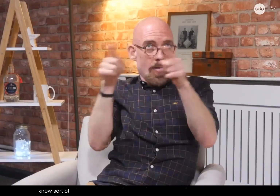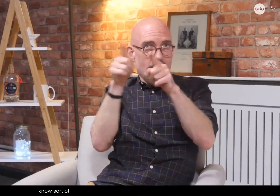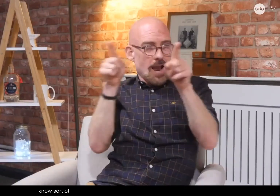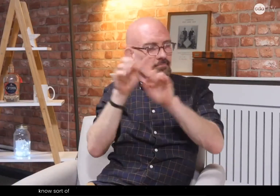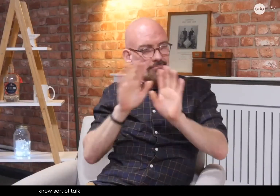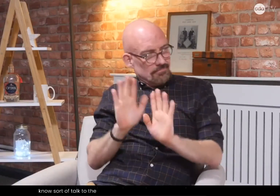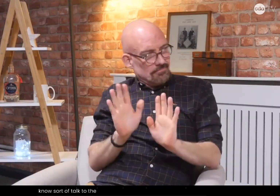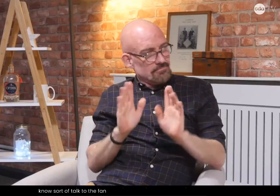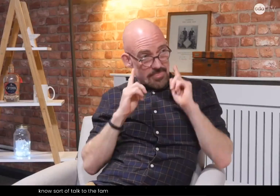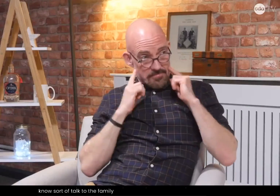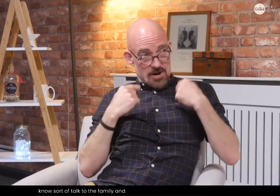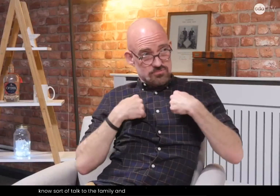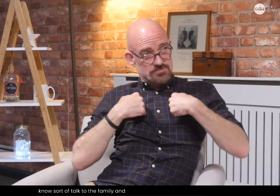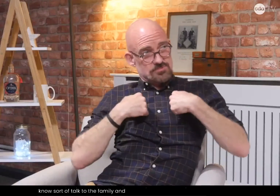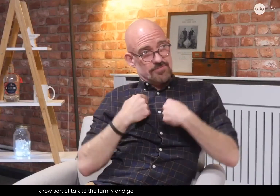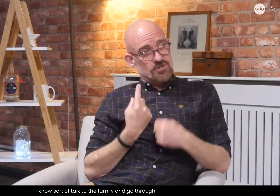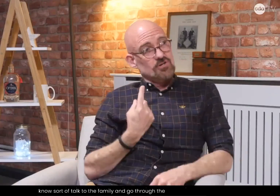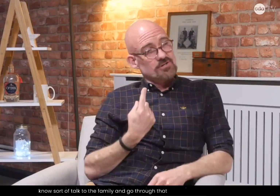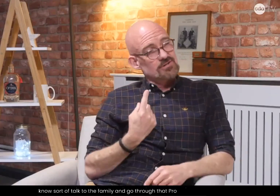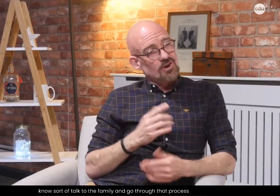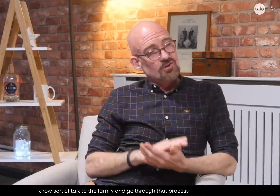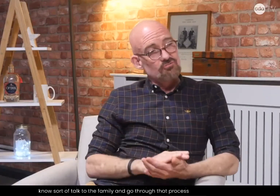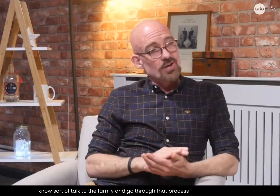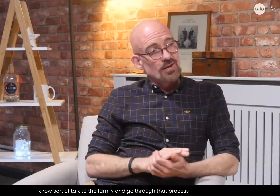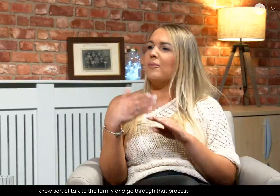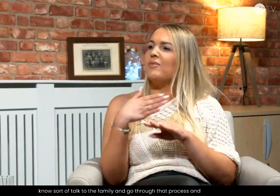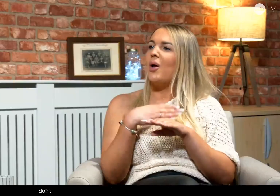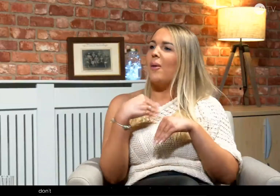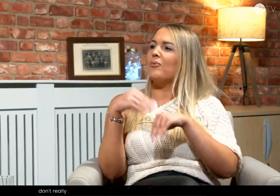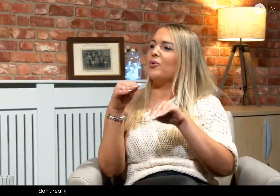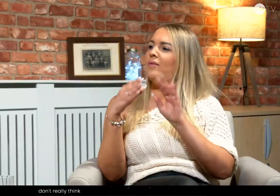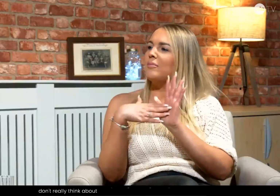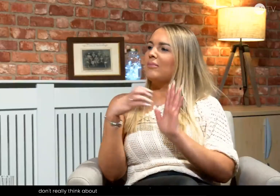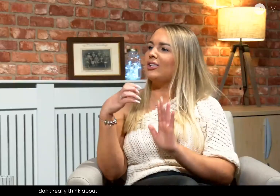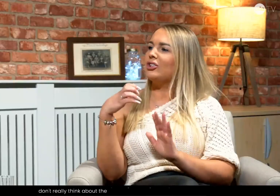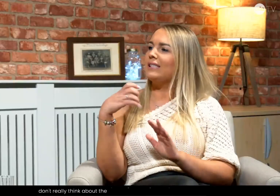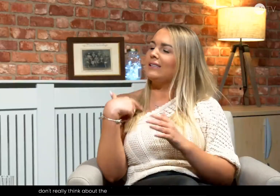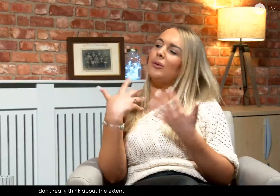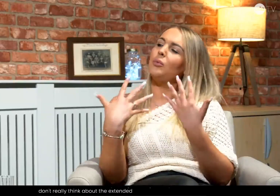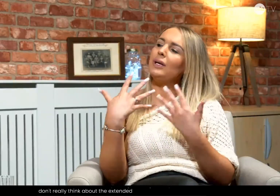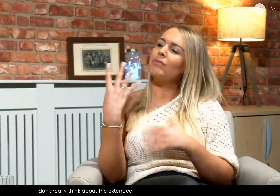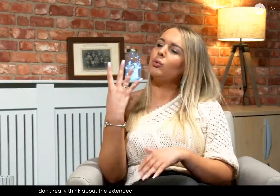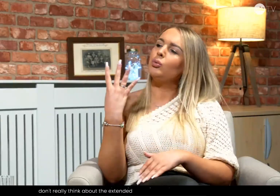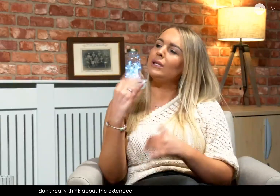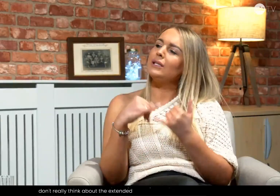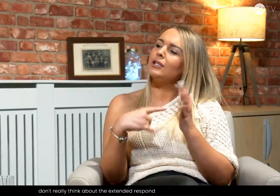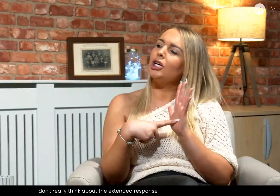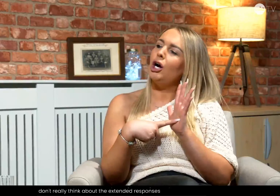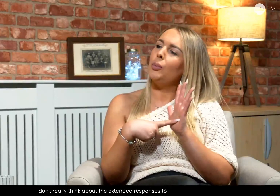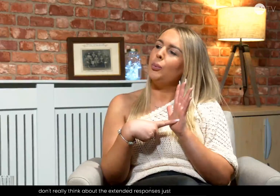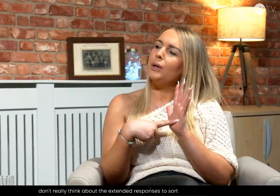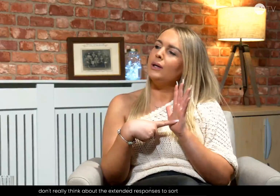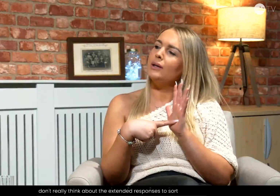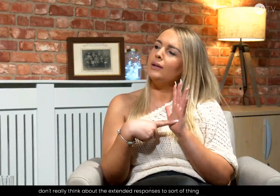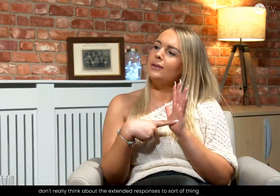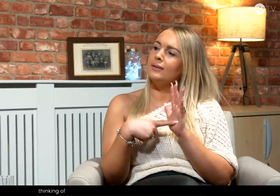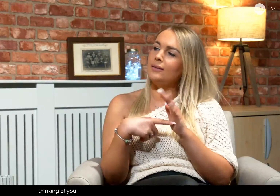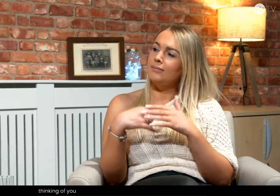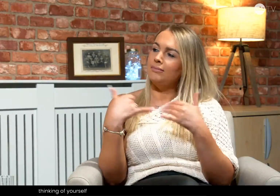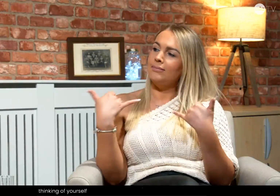through that process. And don't really think about the extended responses, just sort of thinking of yourself. Yeah, I mean,